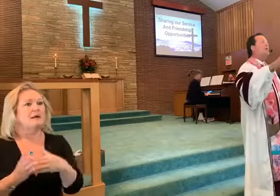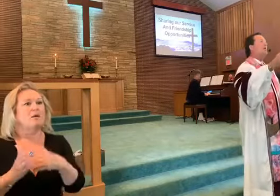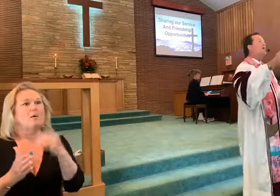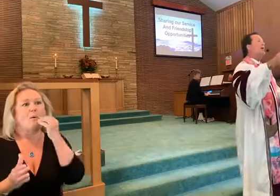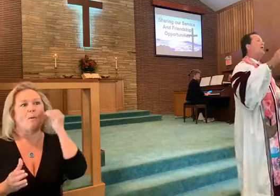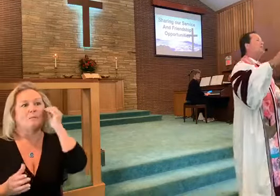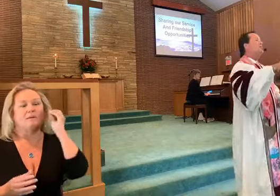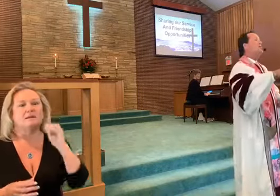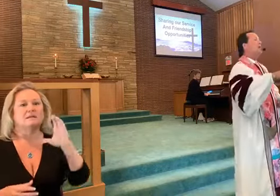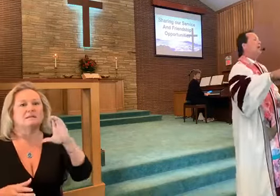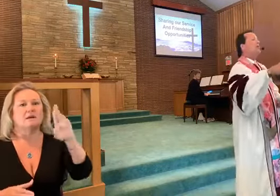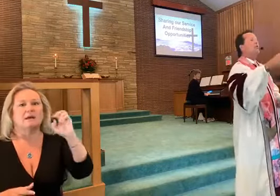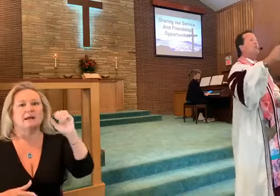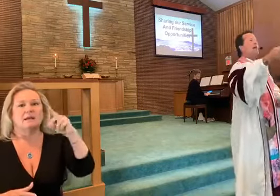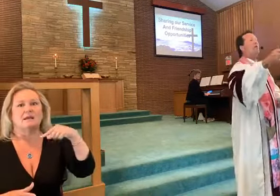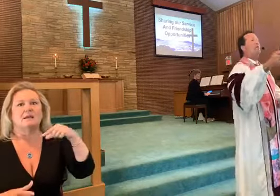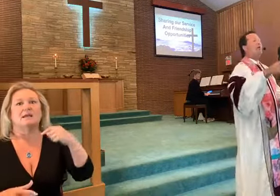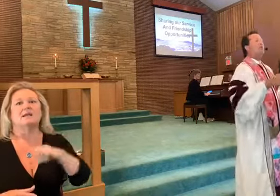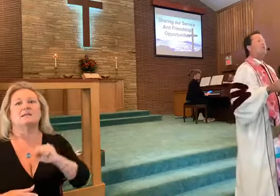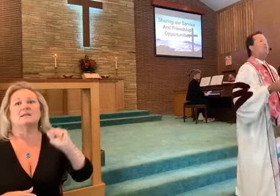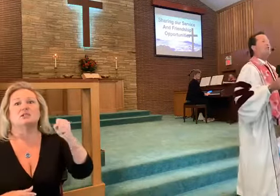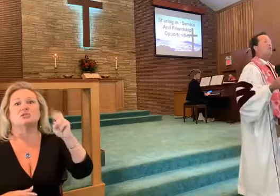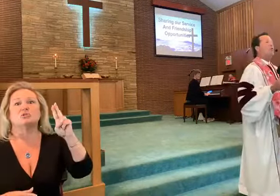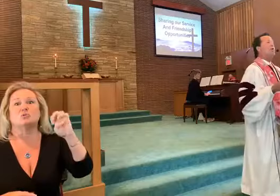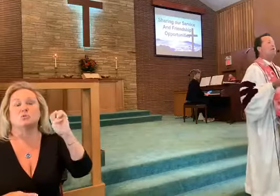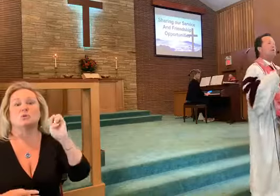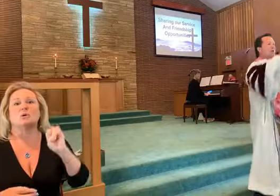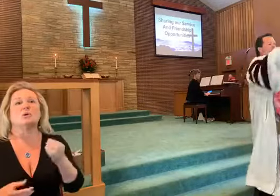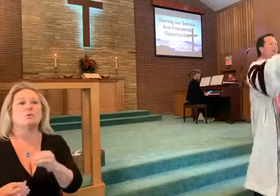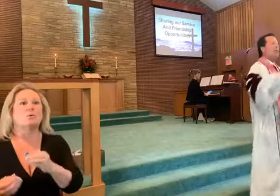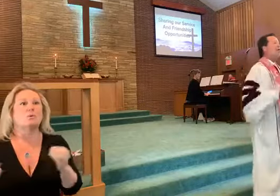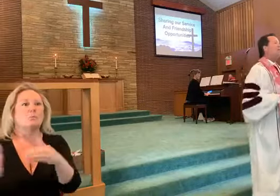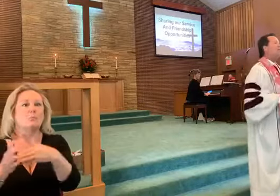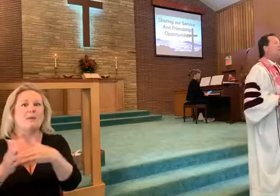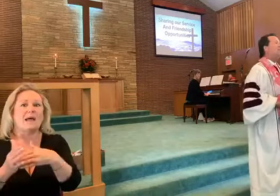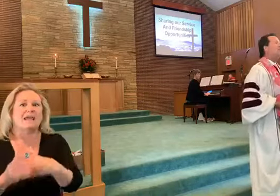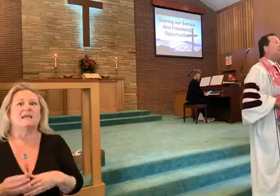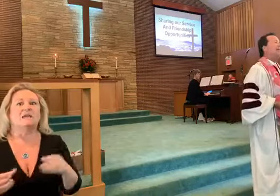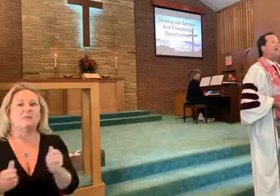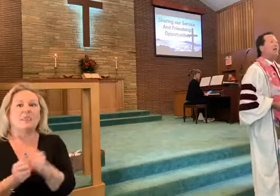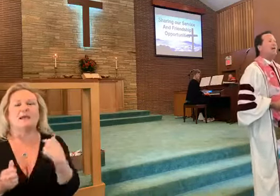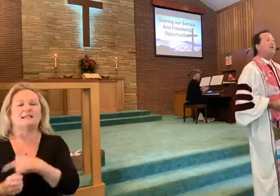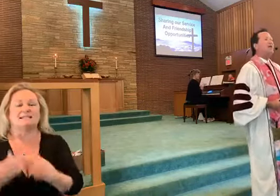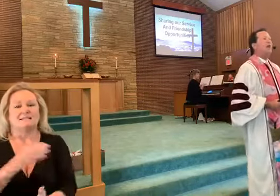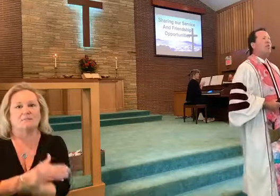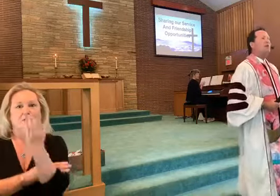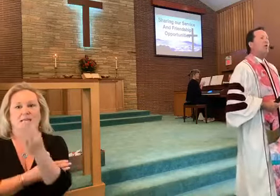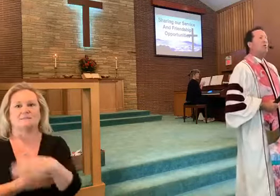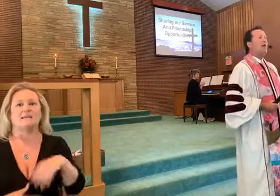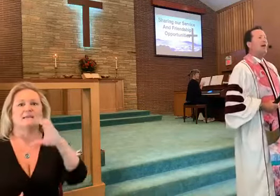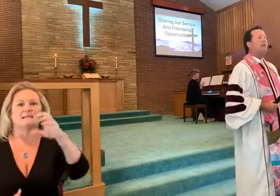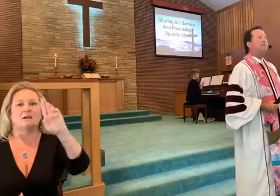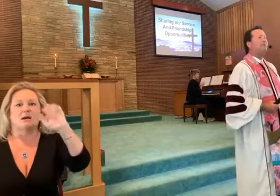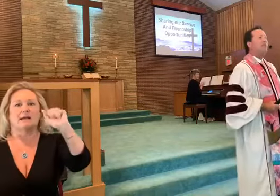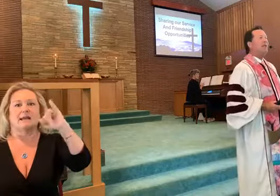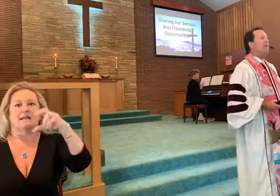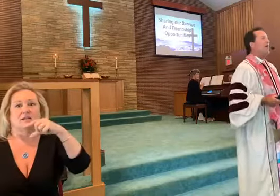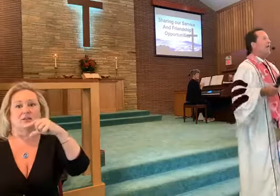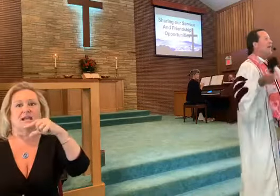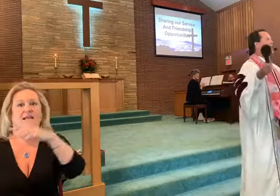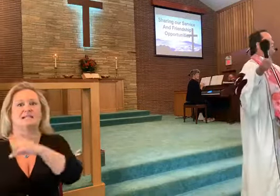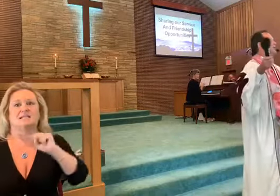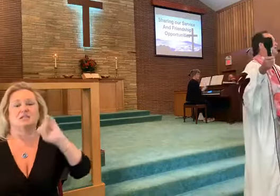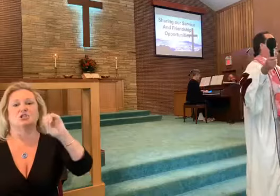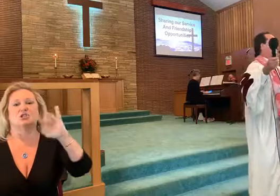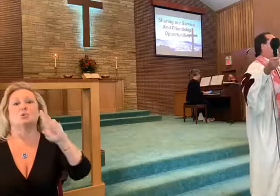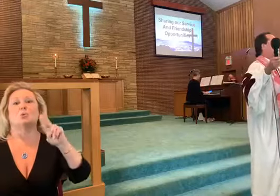home Craig and Sue Munn, who are back with us for this morning. So welcome back, and good to have you all back.